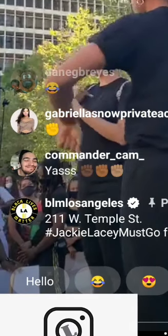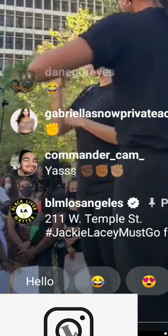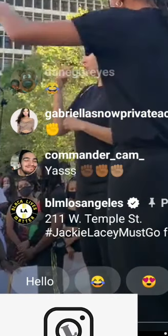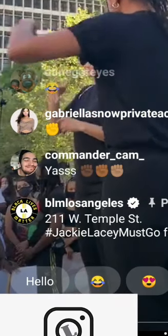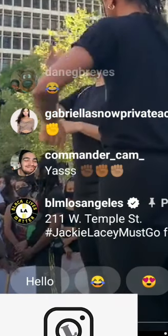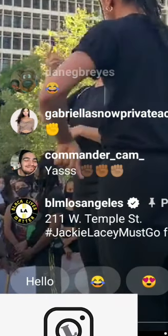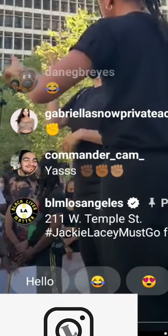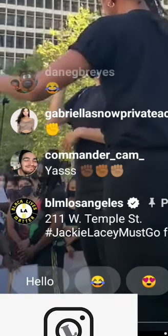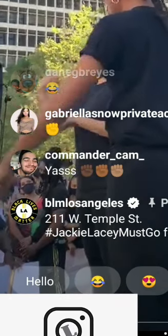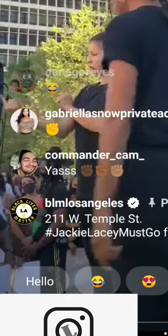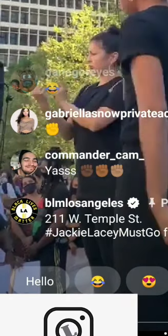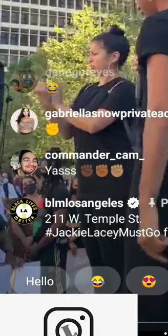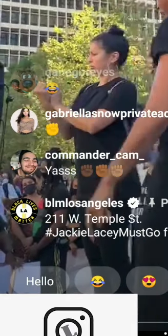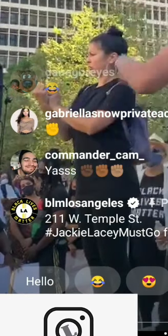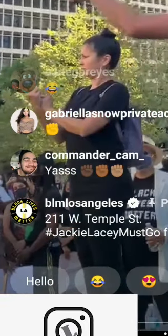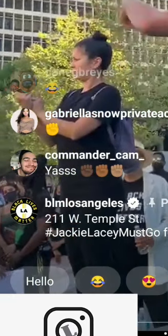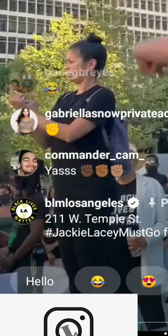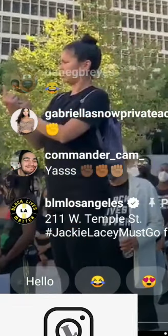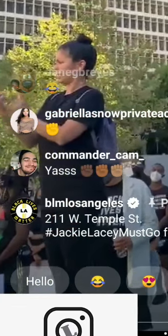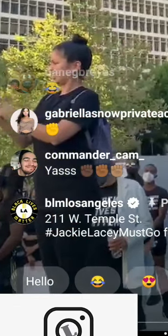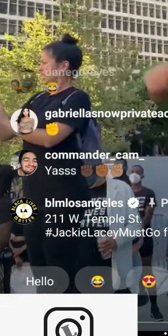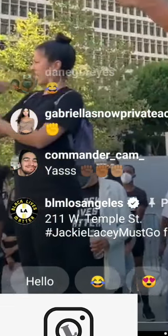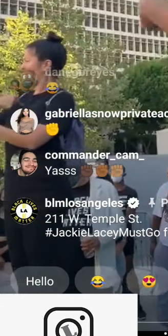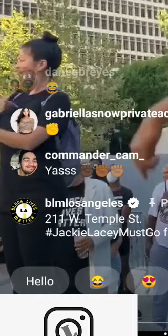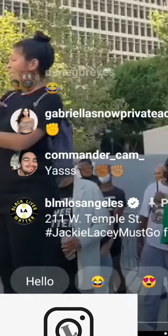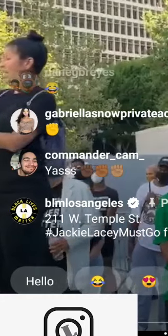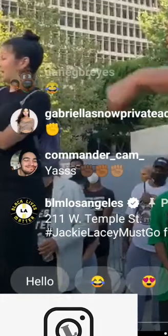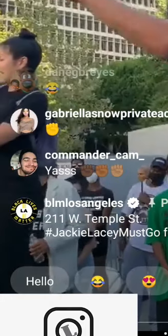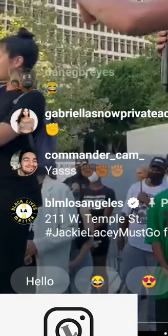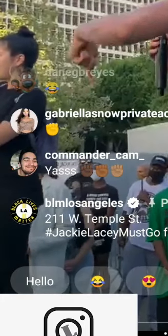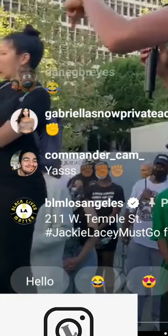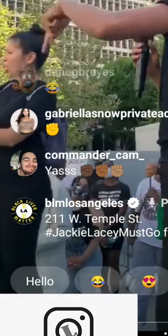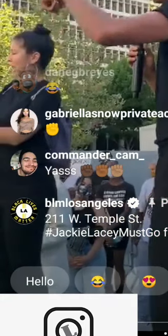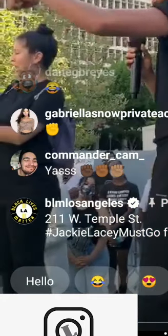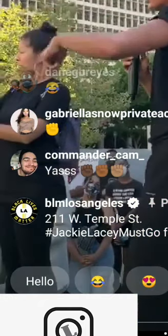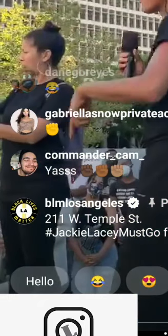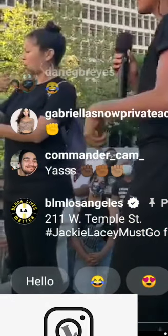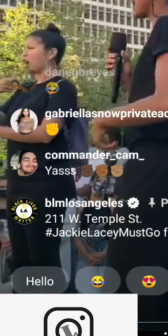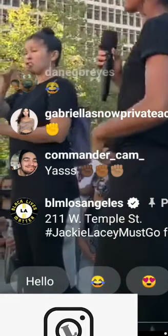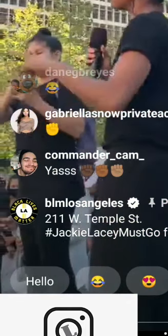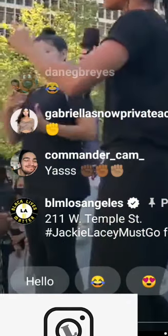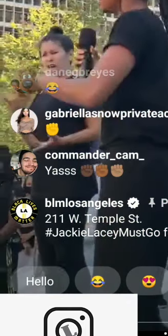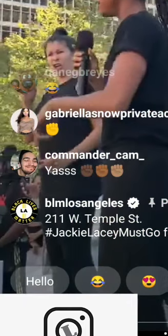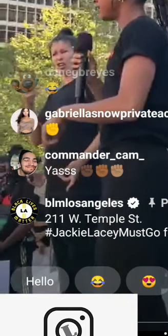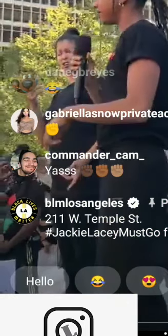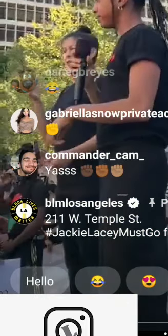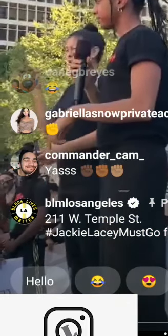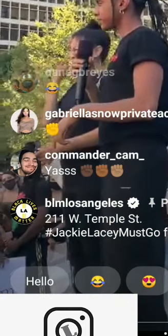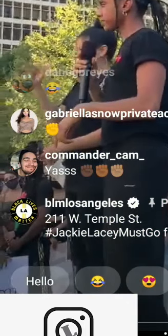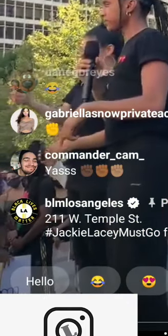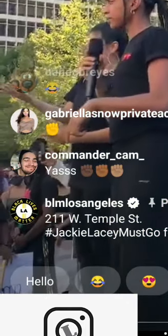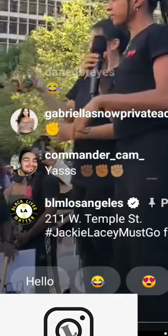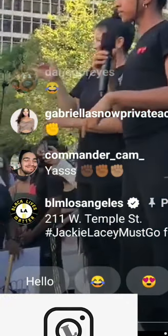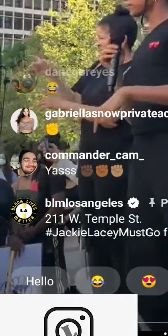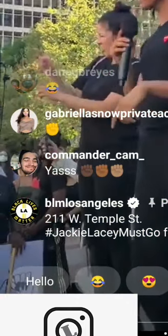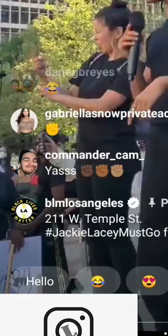One of our leaders that's leading us on the way to that revolution. Give it up for our very